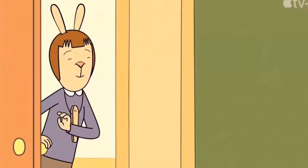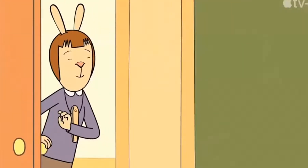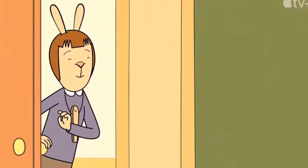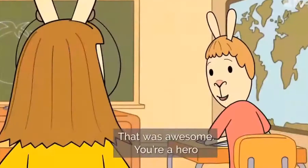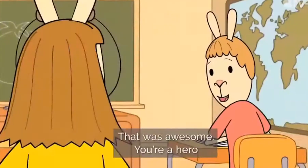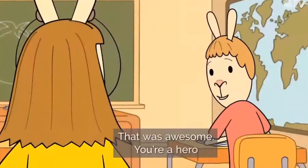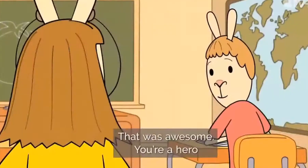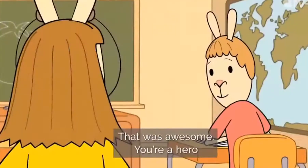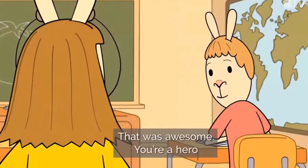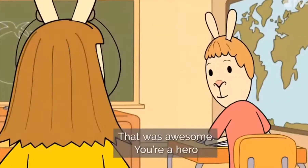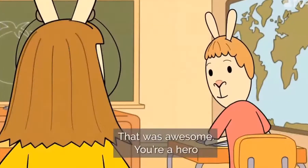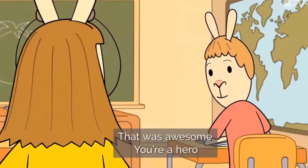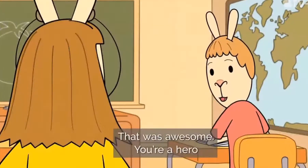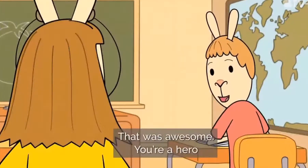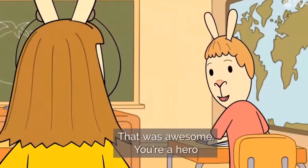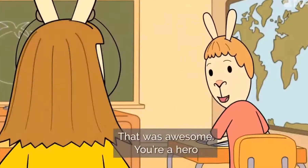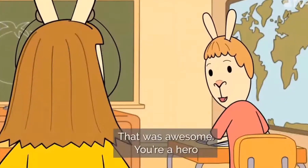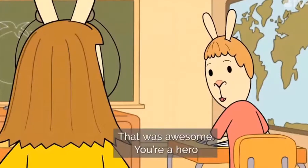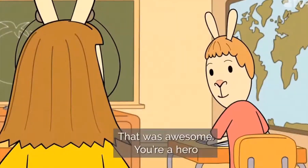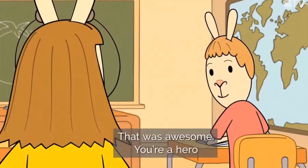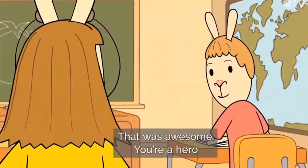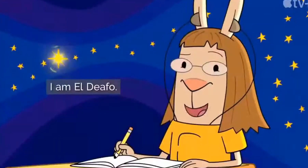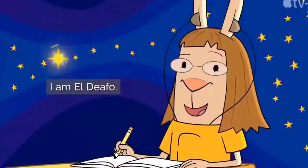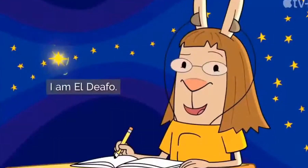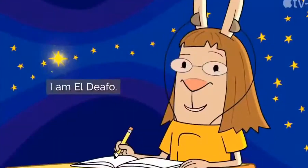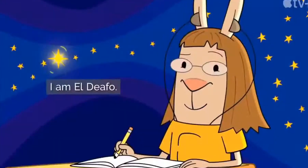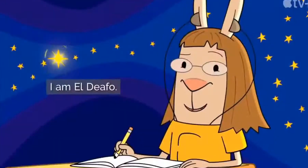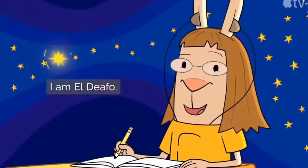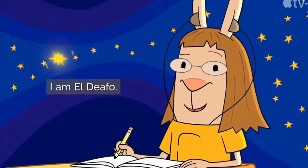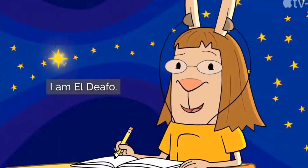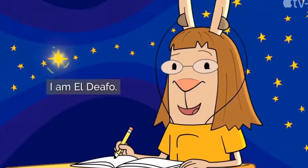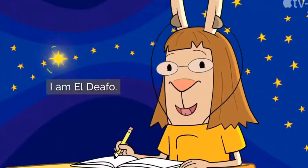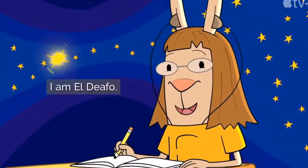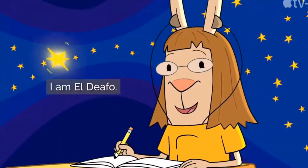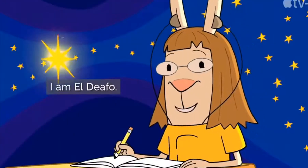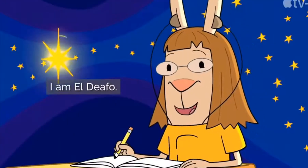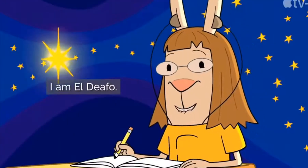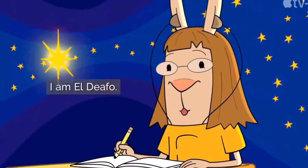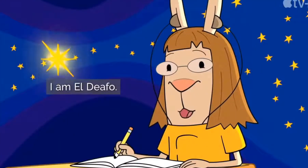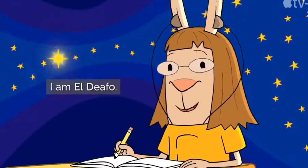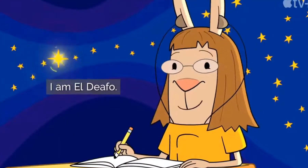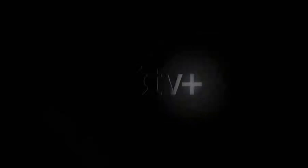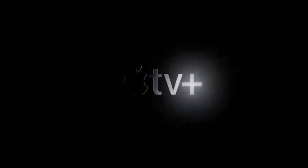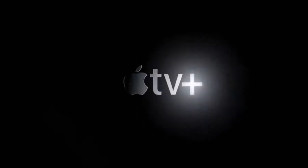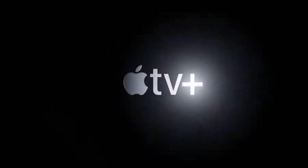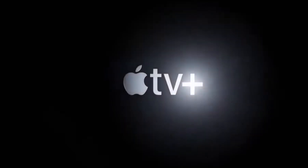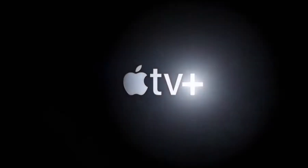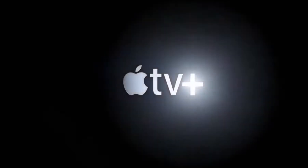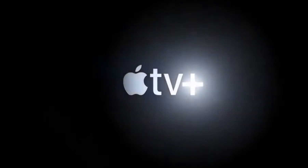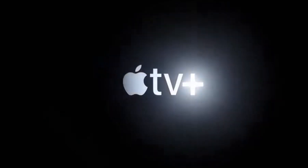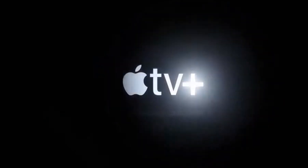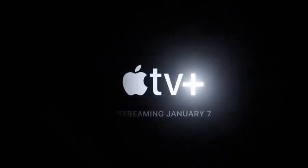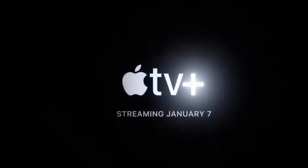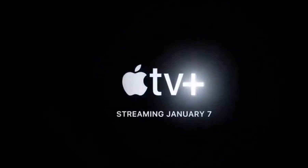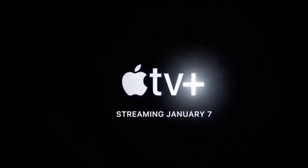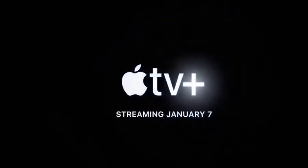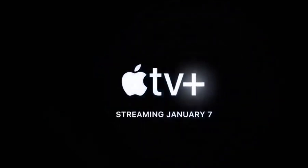That was awesome. You're a hero. I am Elodefo. Deafo.